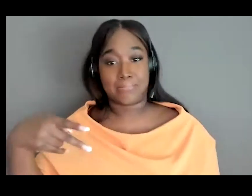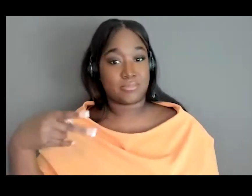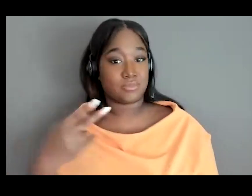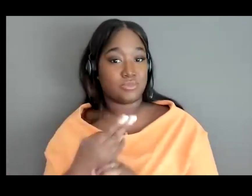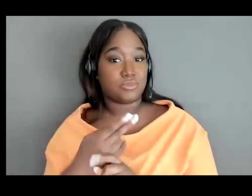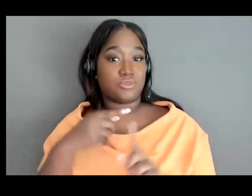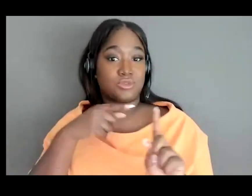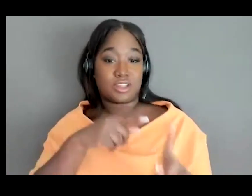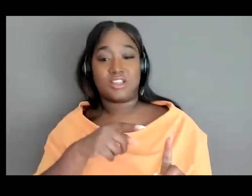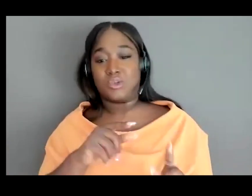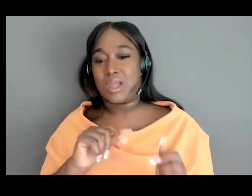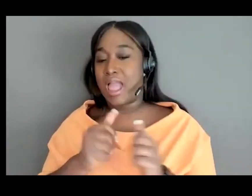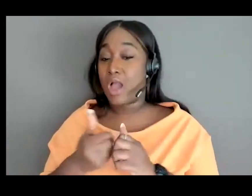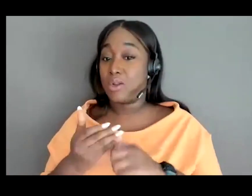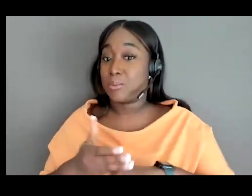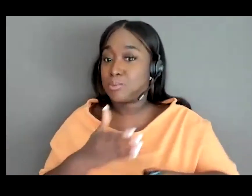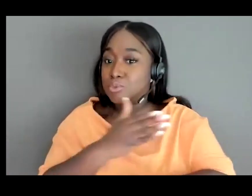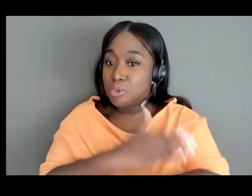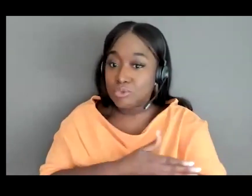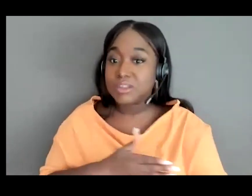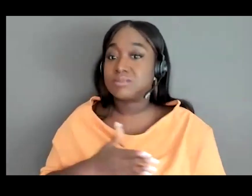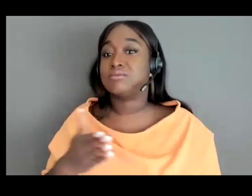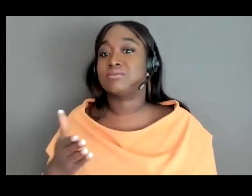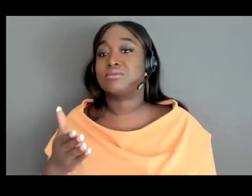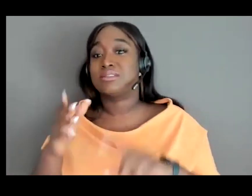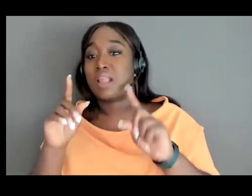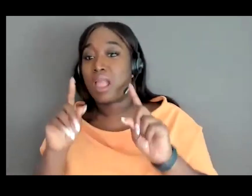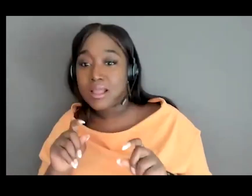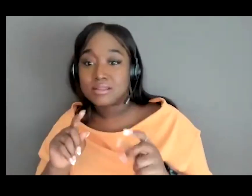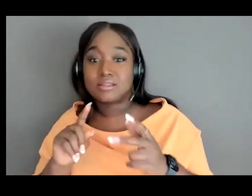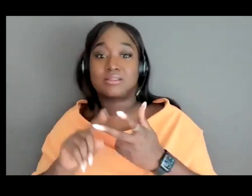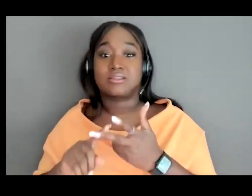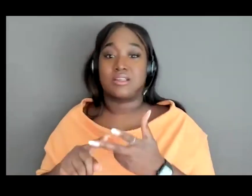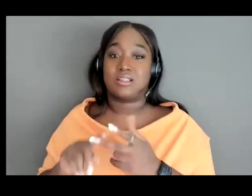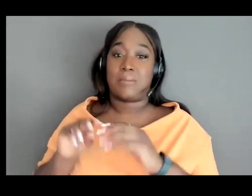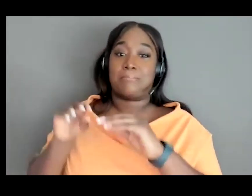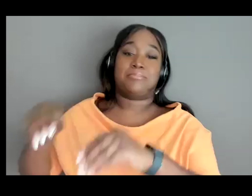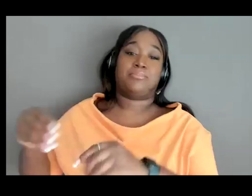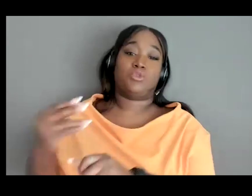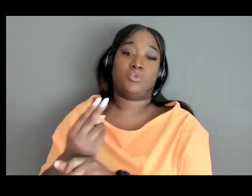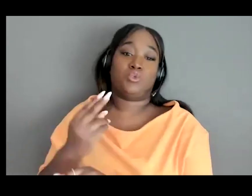But then, how else can we improve it and test it and get it to be used